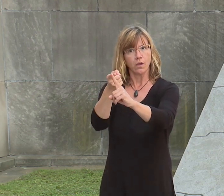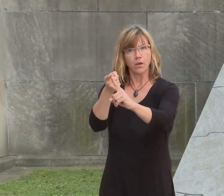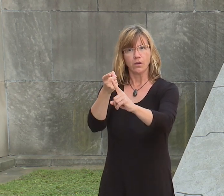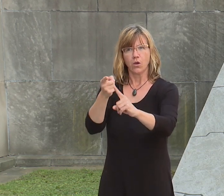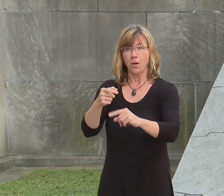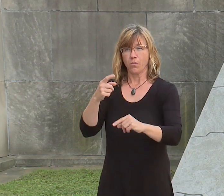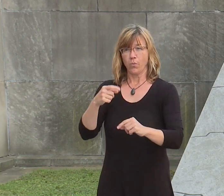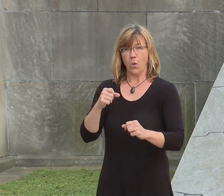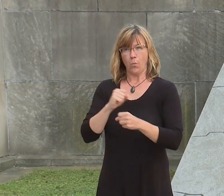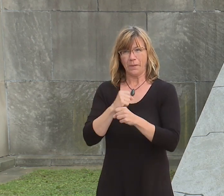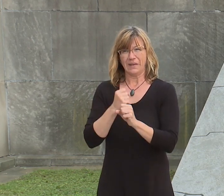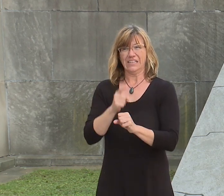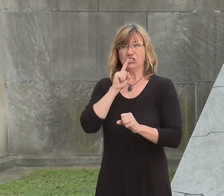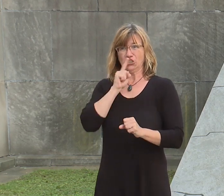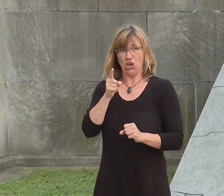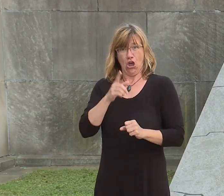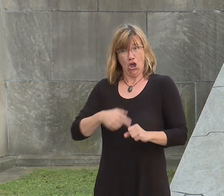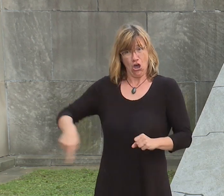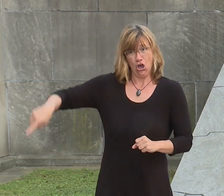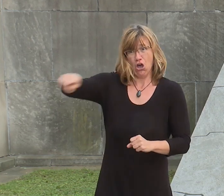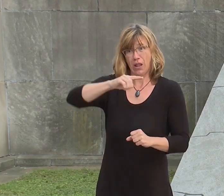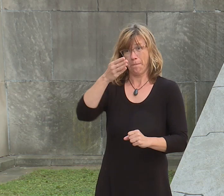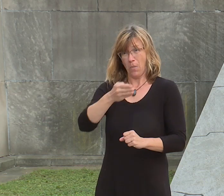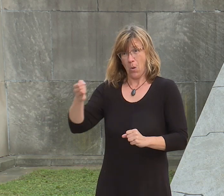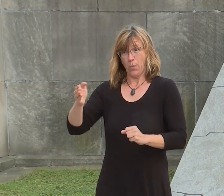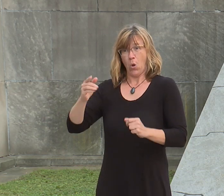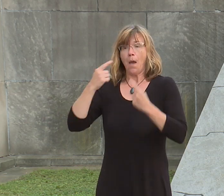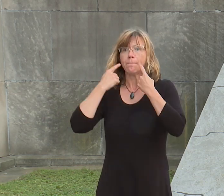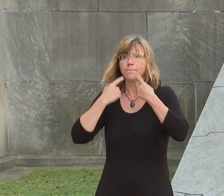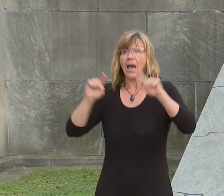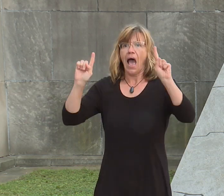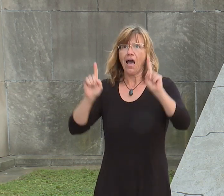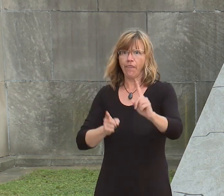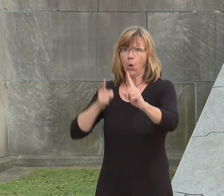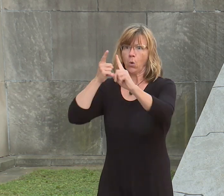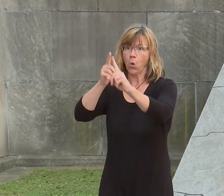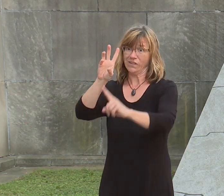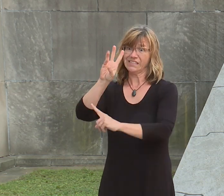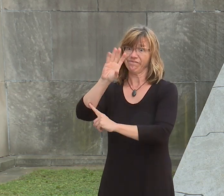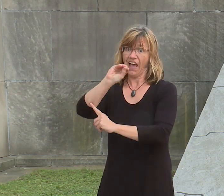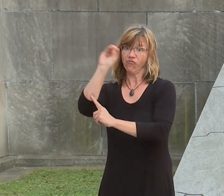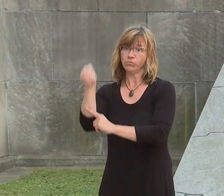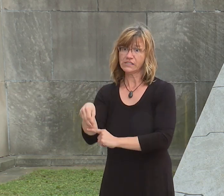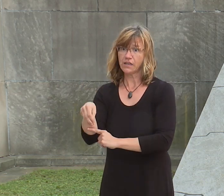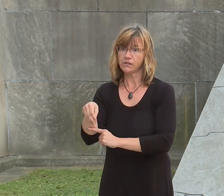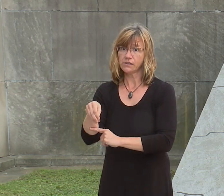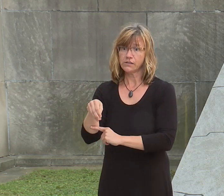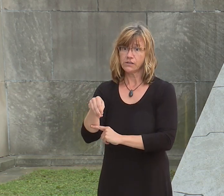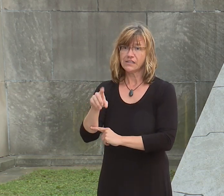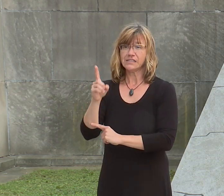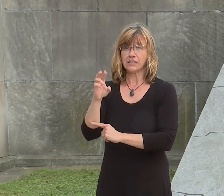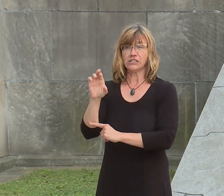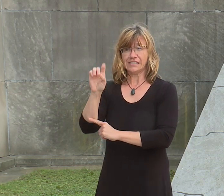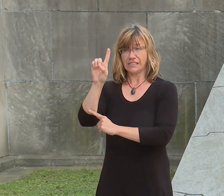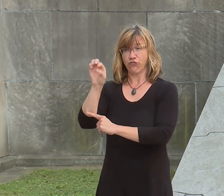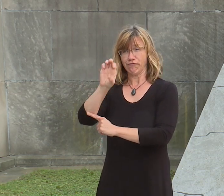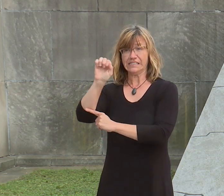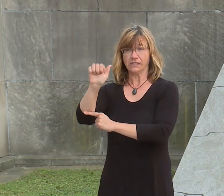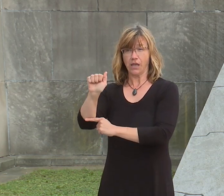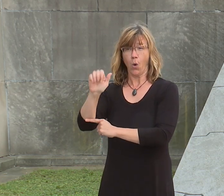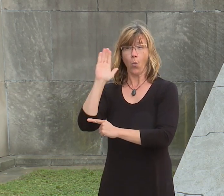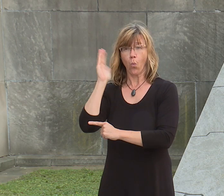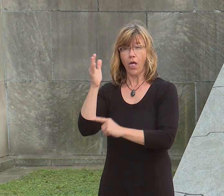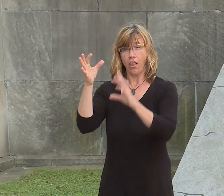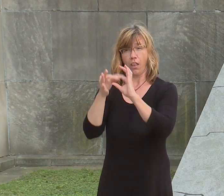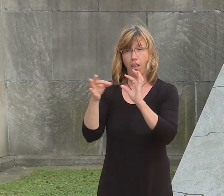Baltimore reaches our goal. For instance, Dr. D will talk more about the Health Department's partnership with CivicWorks to support